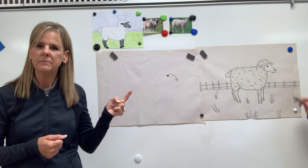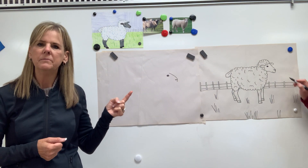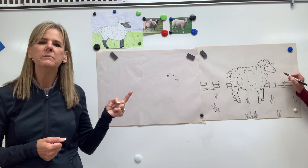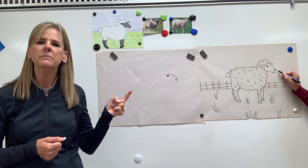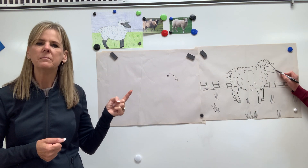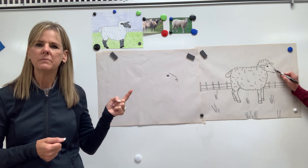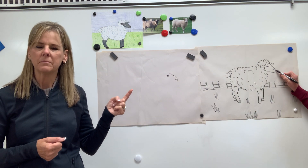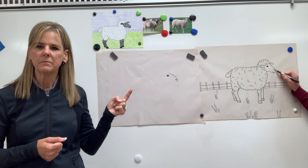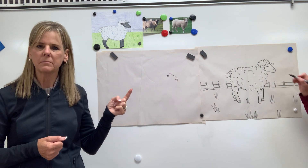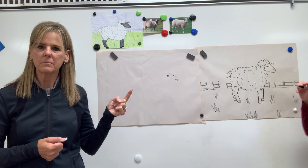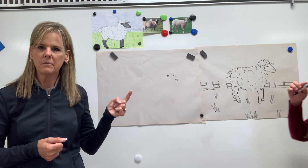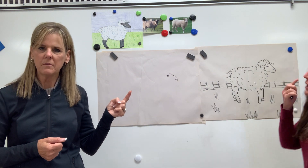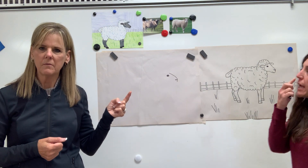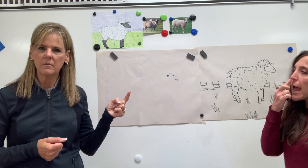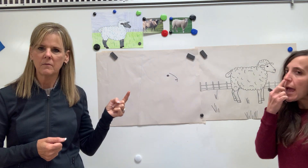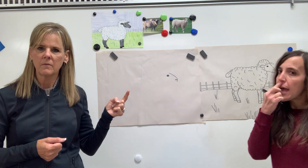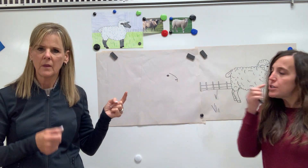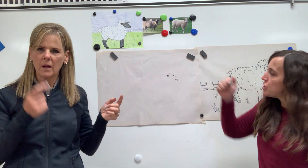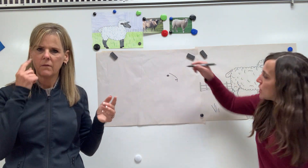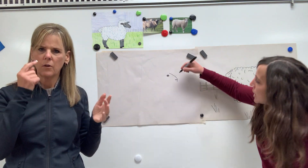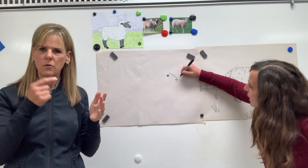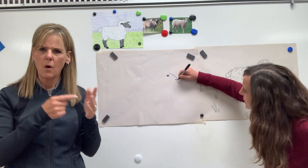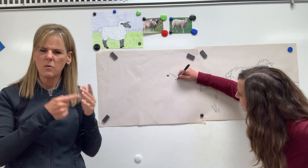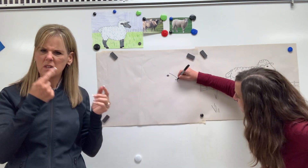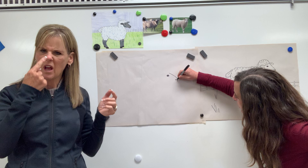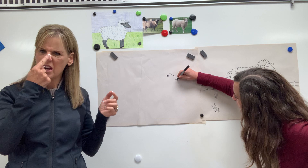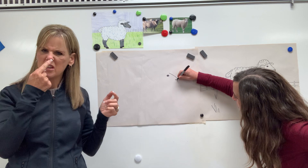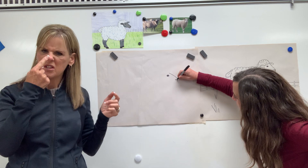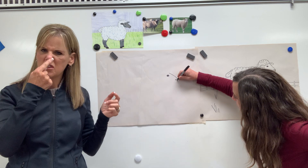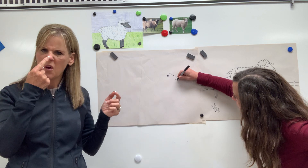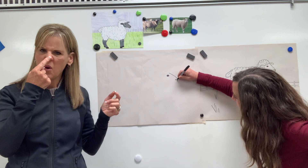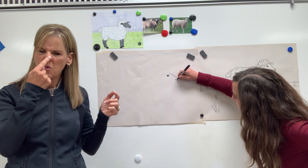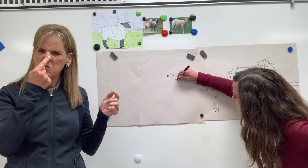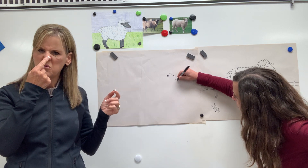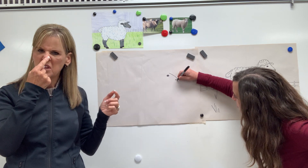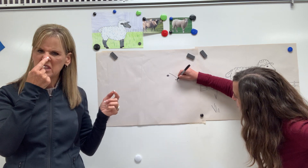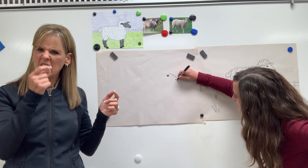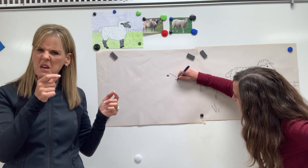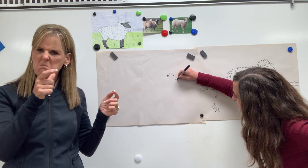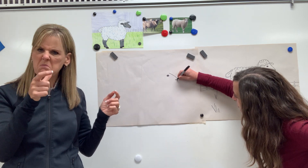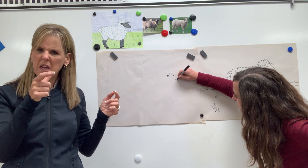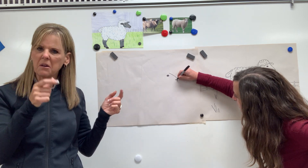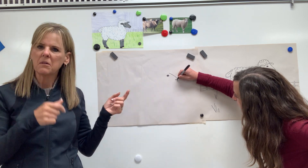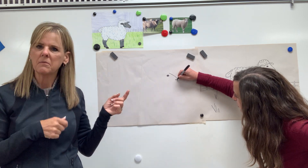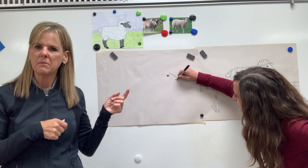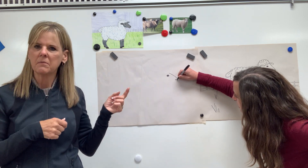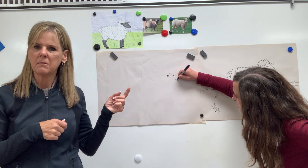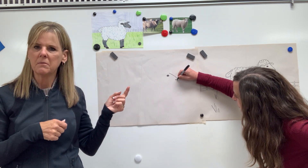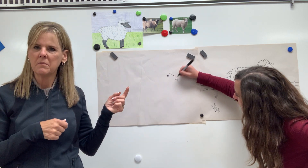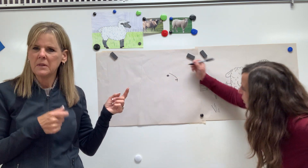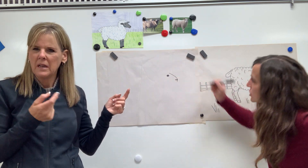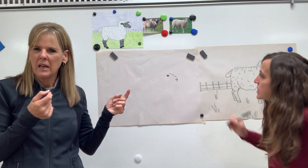And if you'll notice on the very edge, it's even a little thicker on the very edge. So just a little, make that just a little thicker, just like